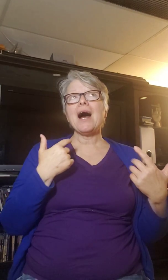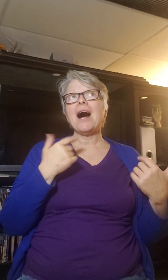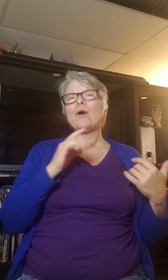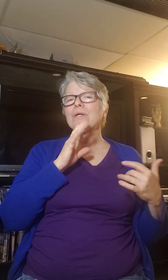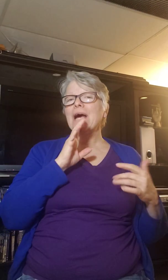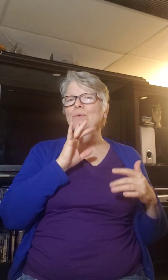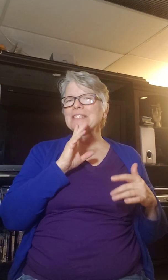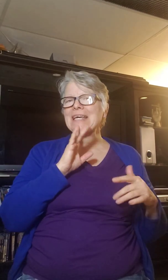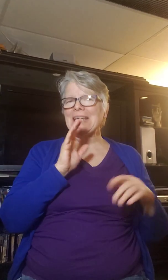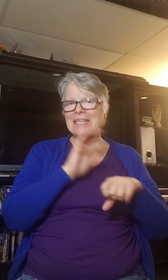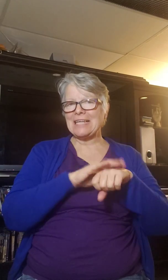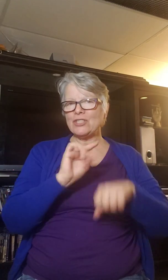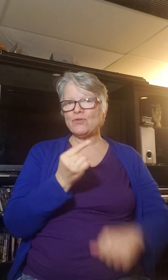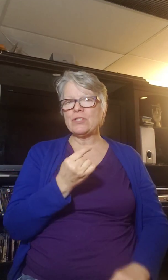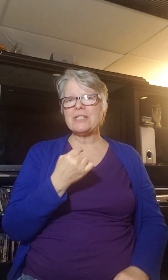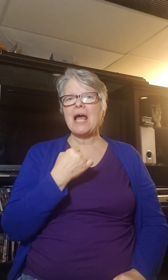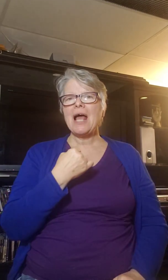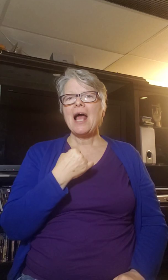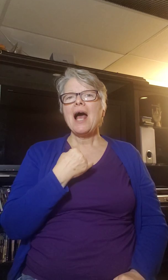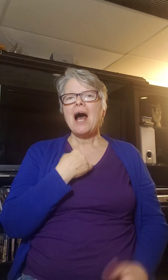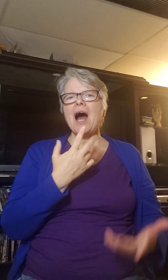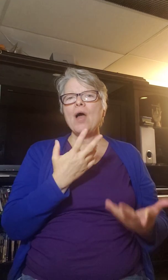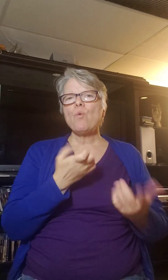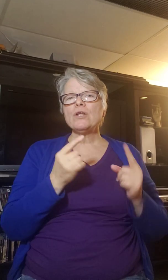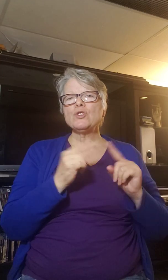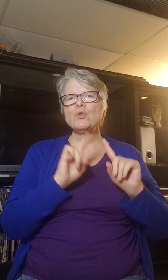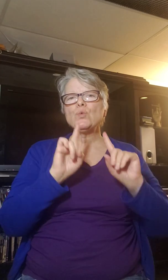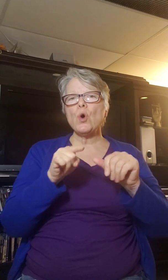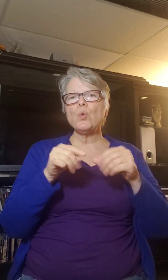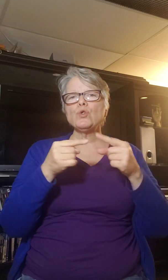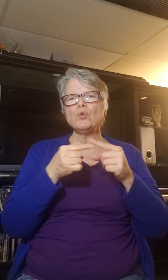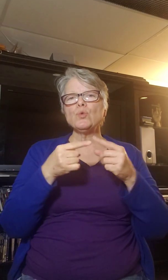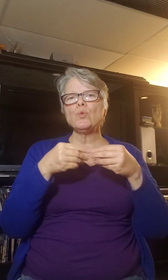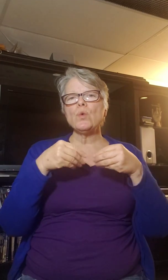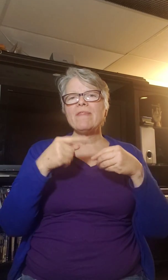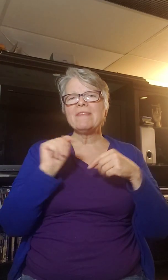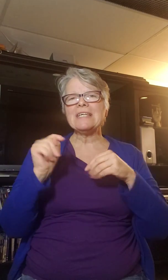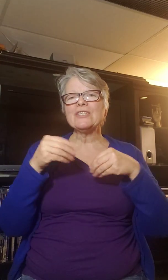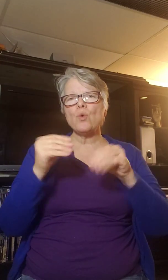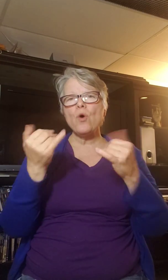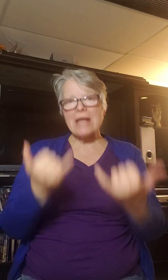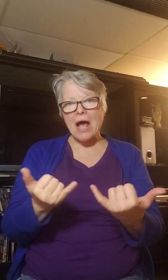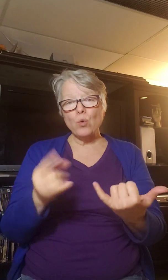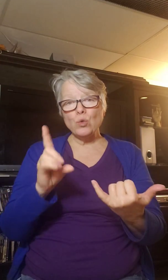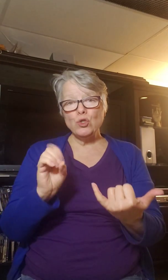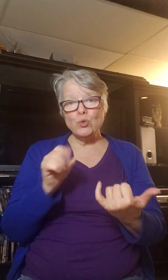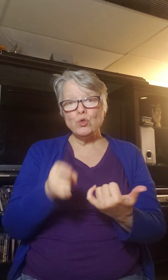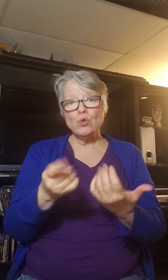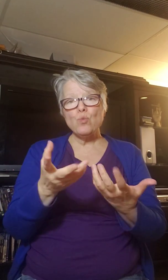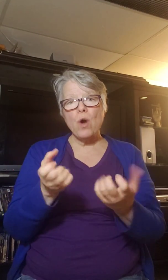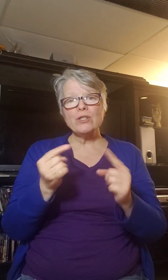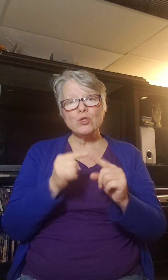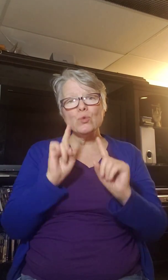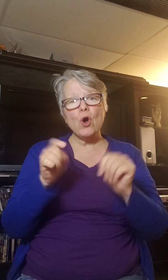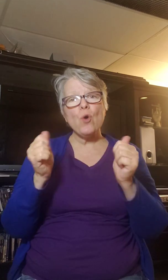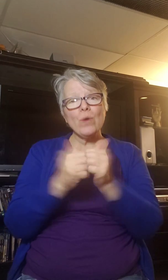I will say it in English first. I want to go to the store now. Do you want to go with